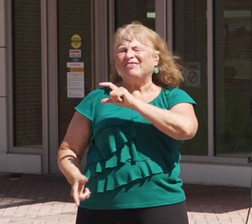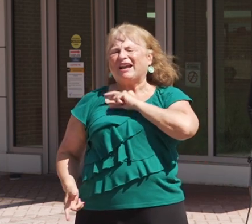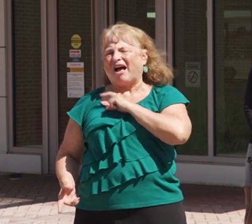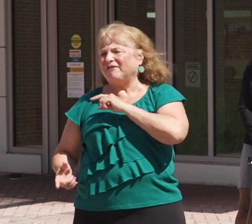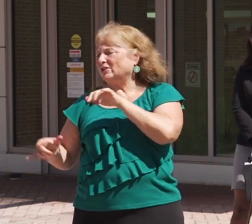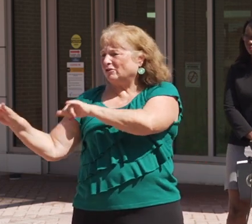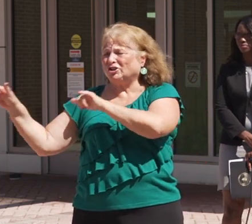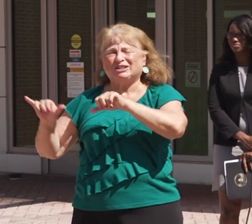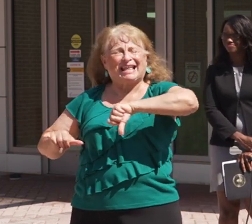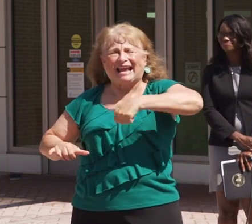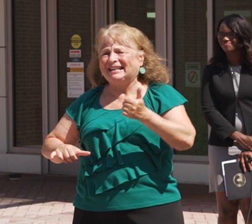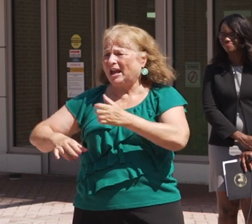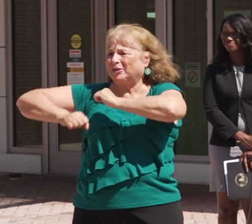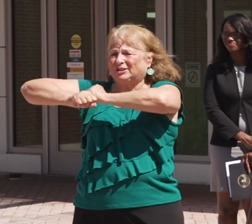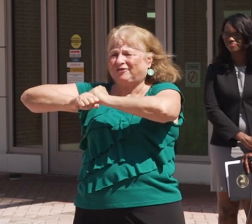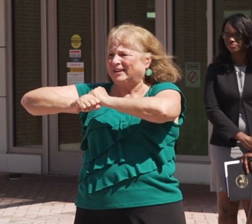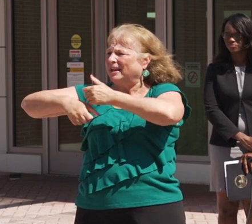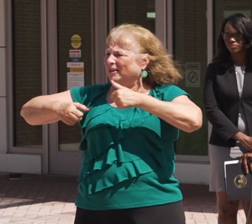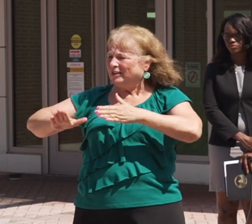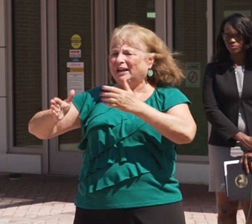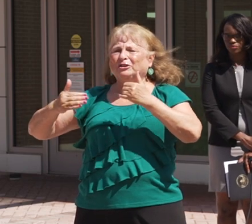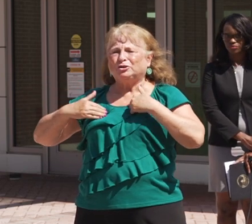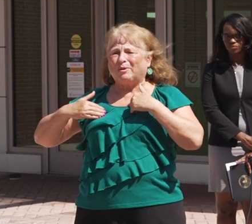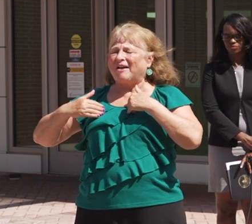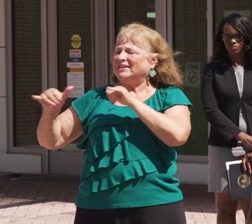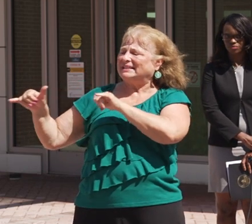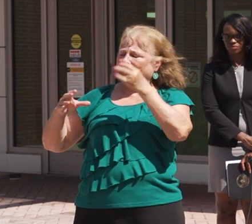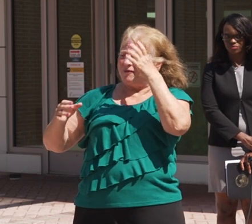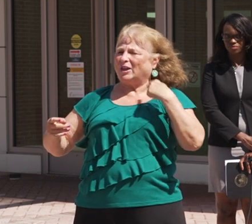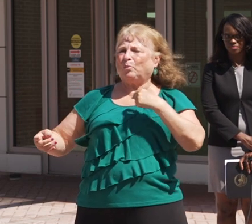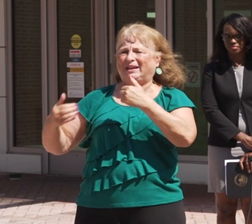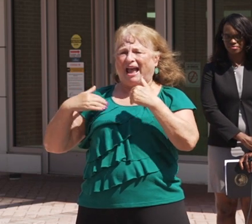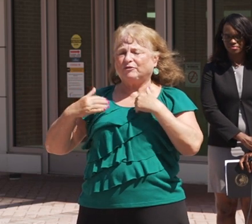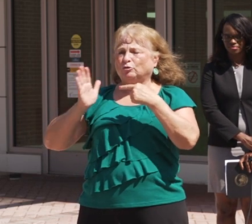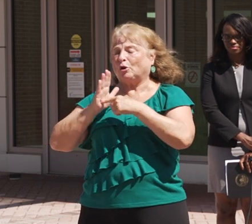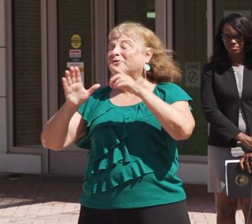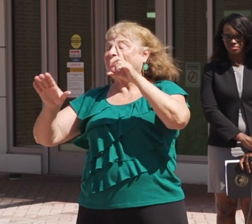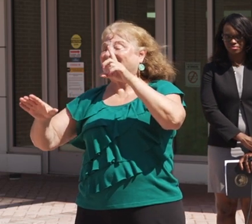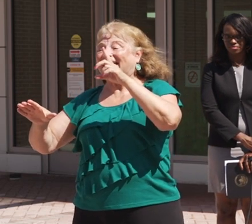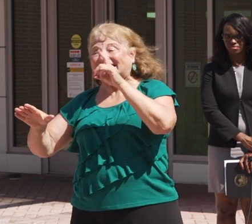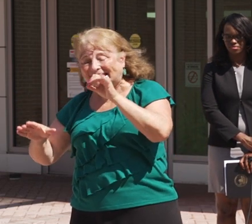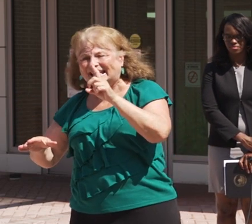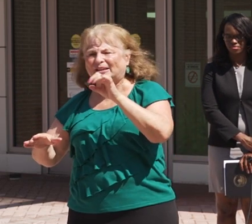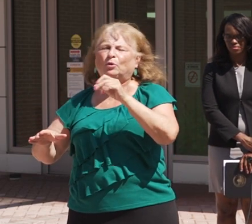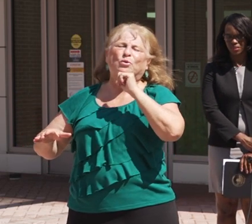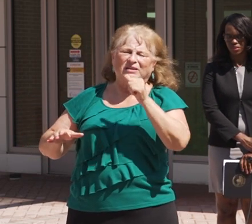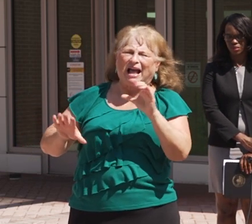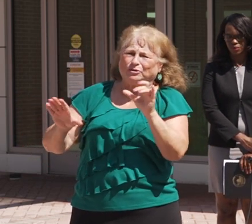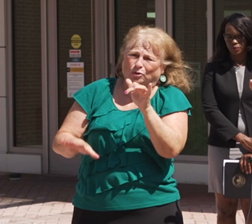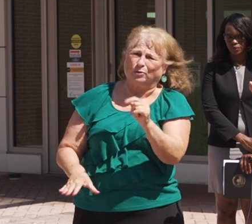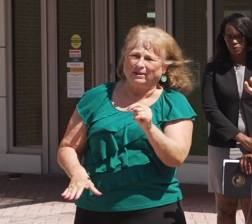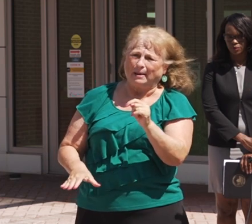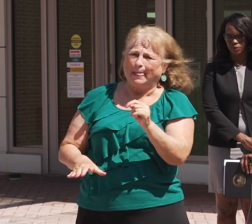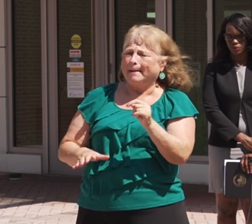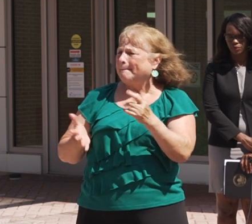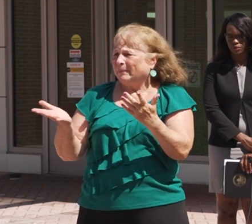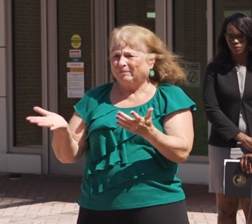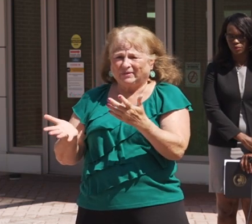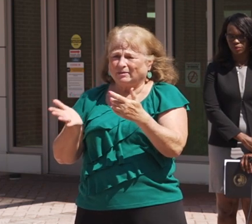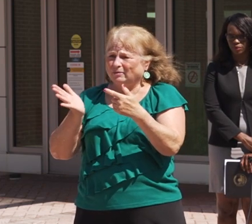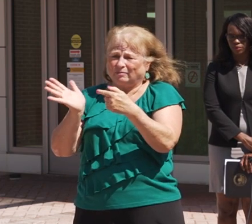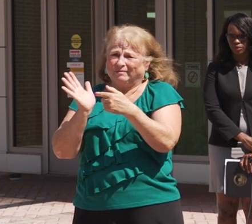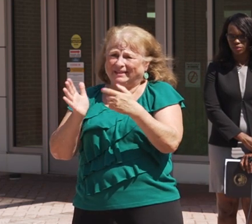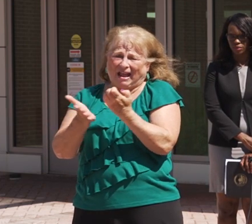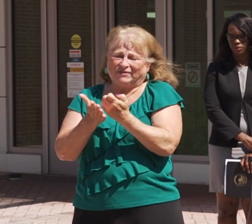of any other defendant. They're entitled to any information we have that would show they didn't do it, or any information that we want to use that shows that they did, in fact, commit